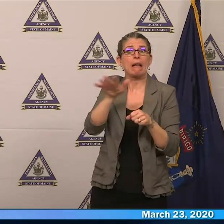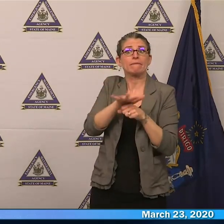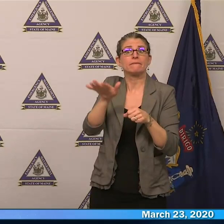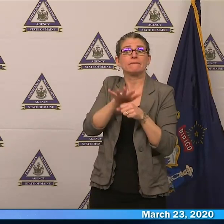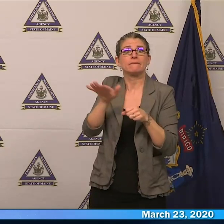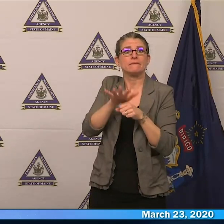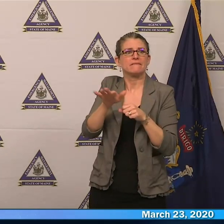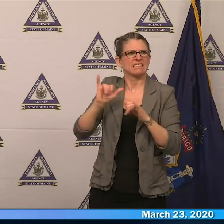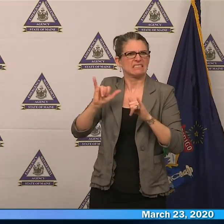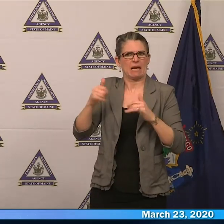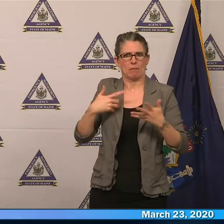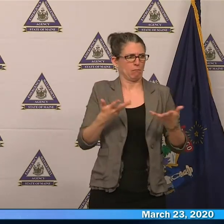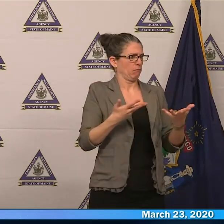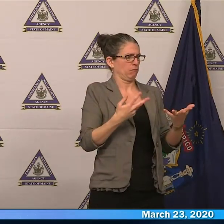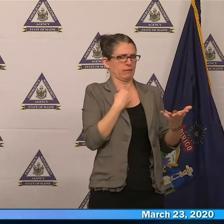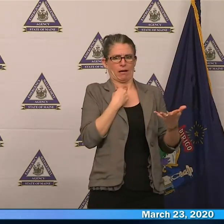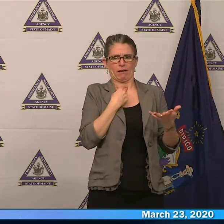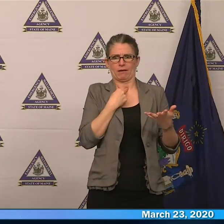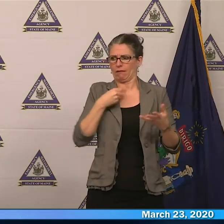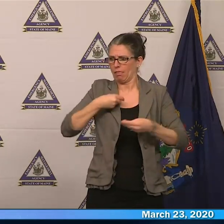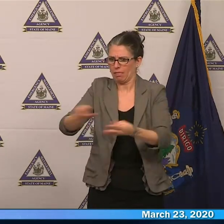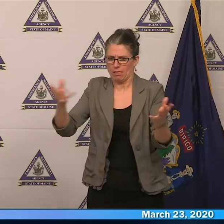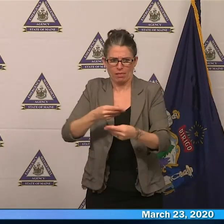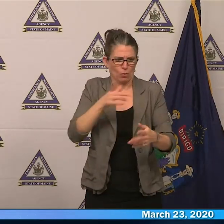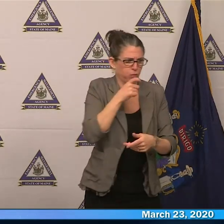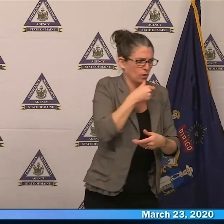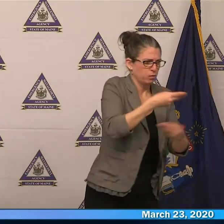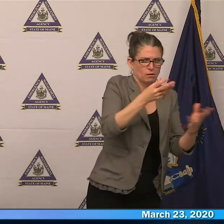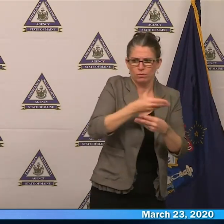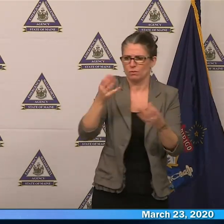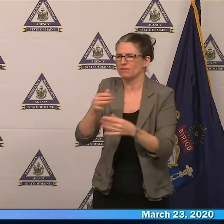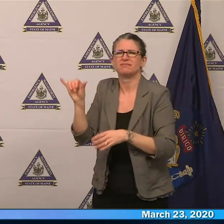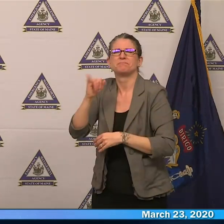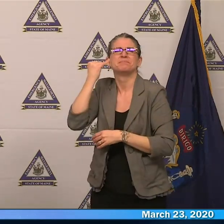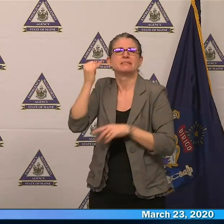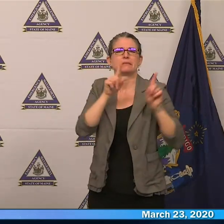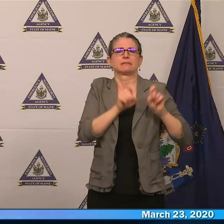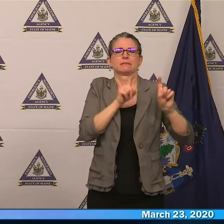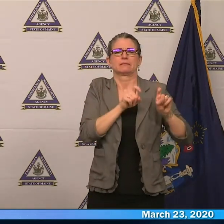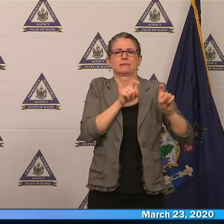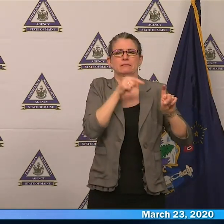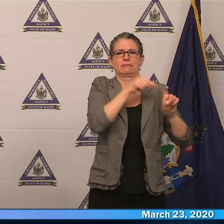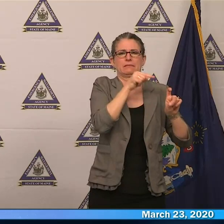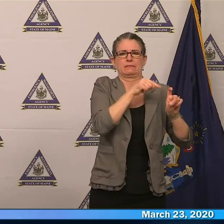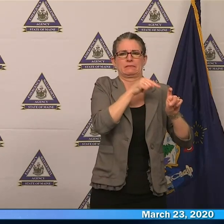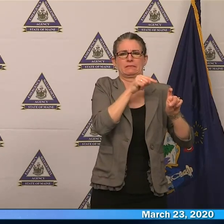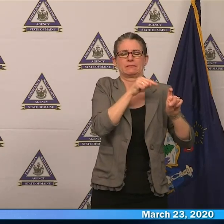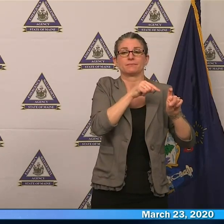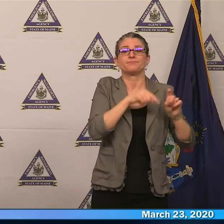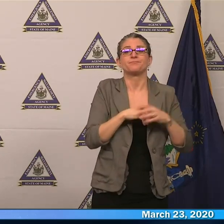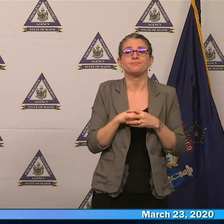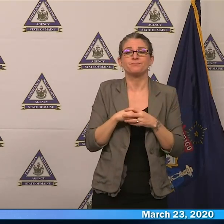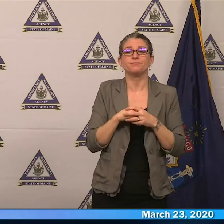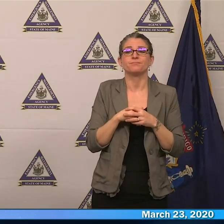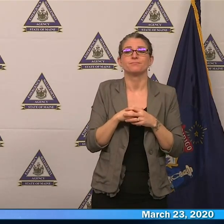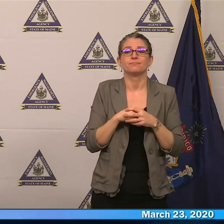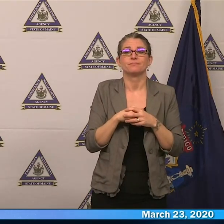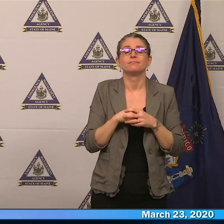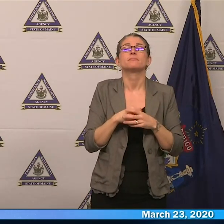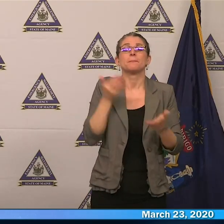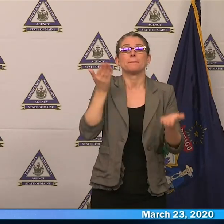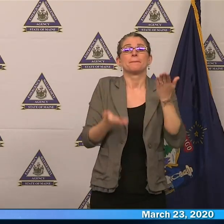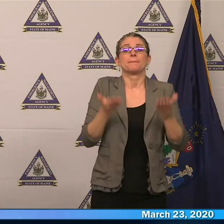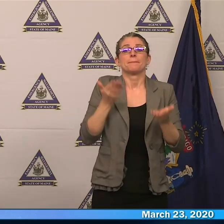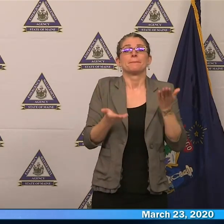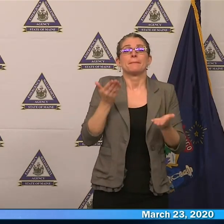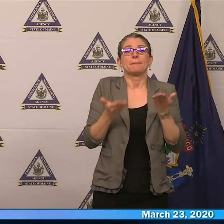strategies that our laboratory team is looking into is purchasing a different type of equipment that uses a different